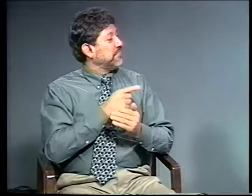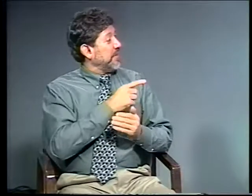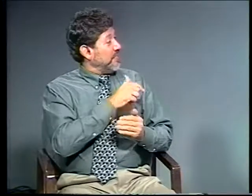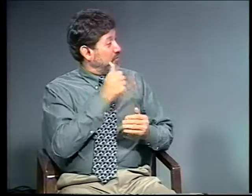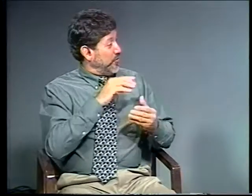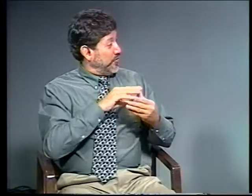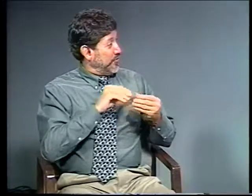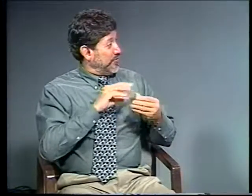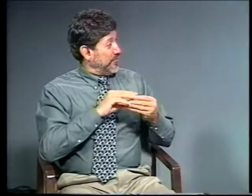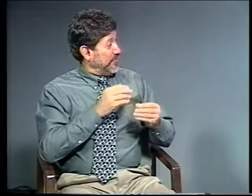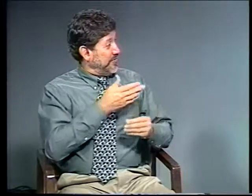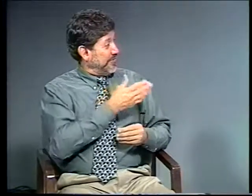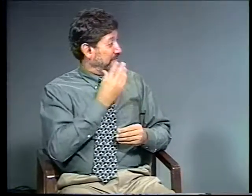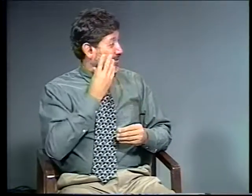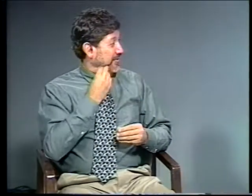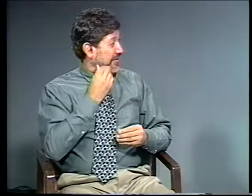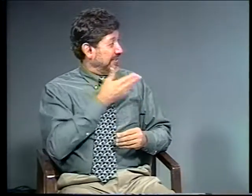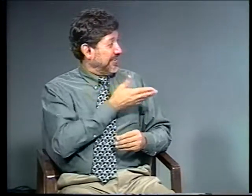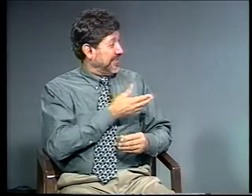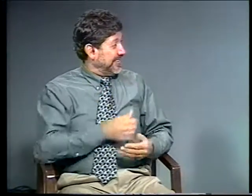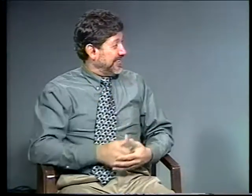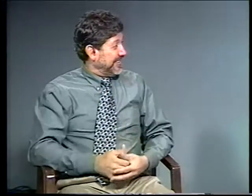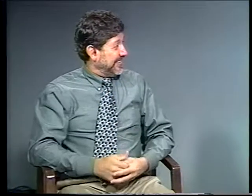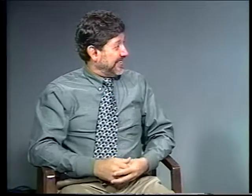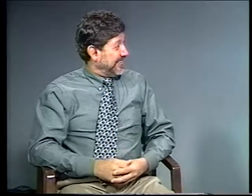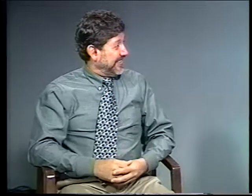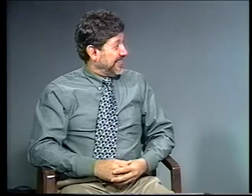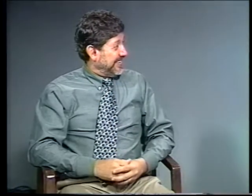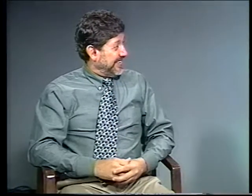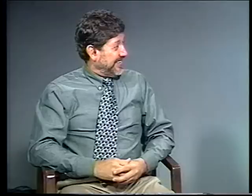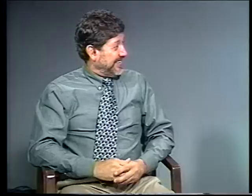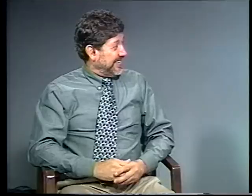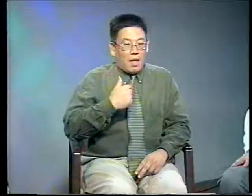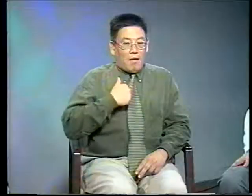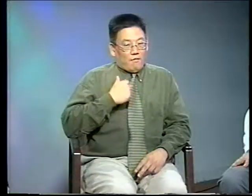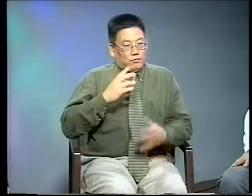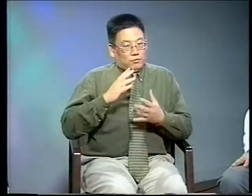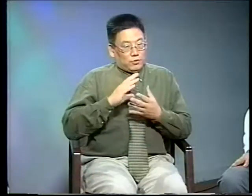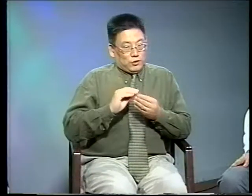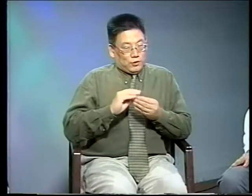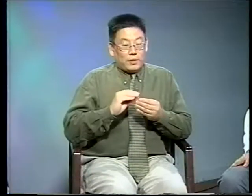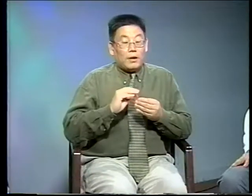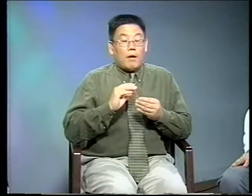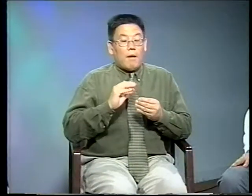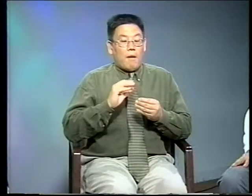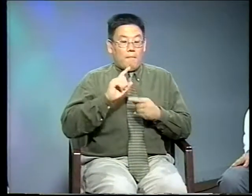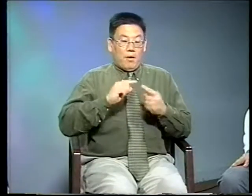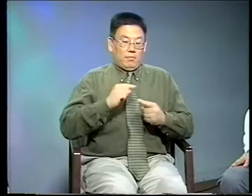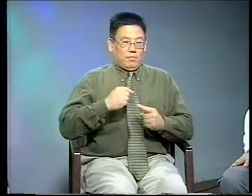those types of problems. Do you have any stories or experiences, Martin? There was a time when I went to a